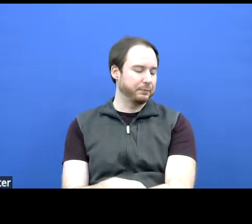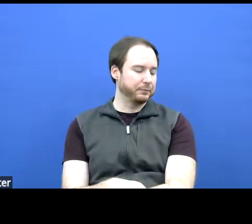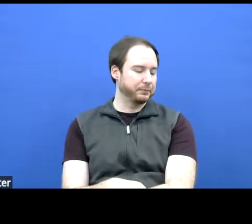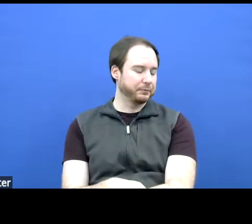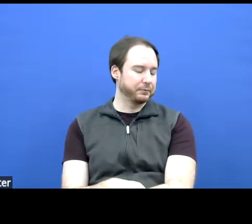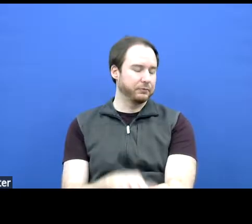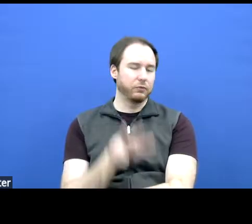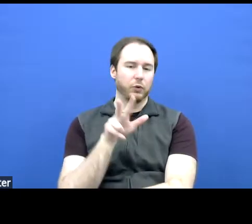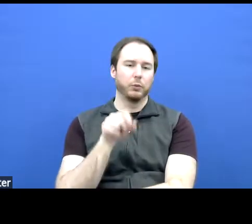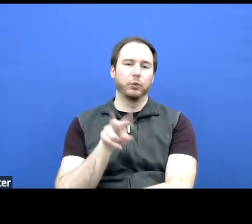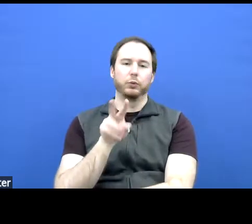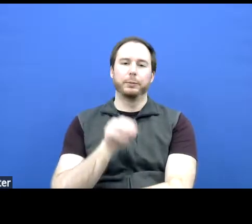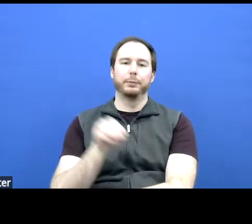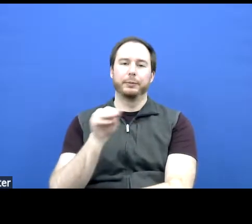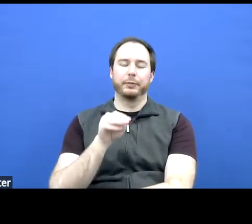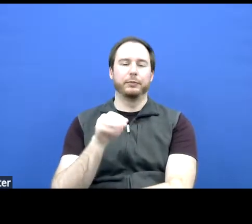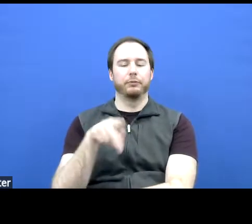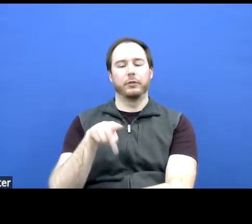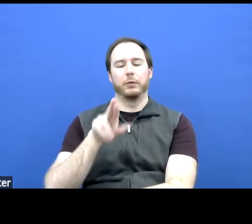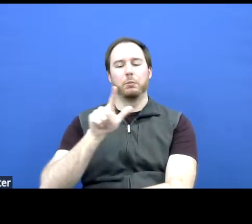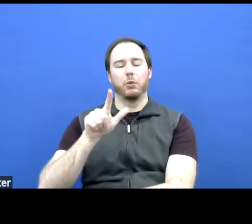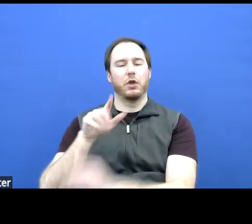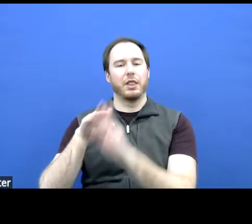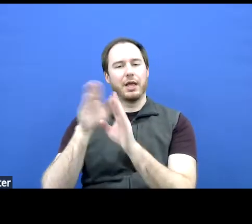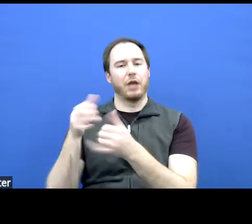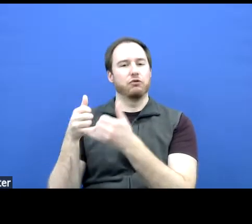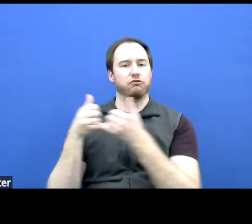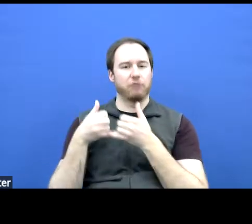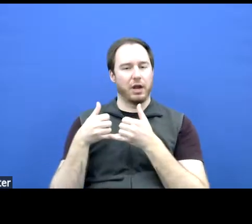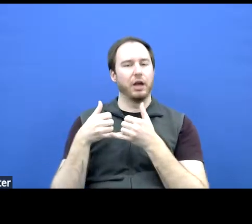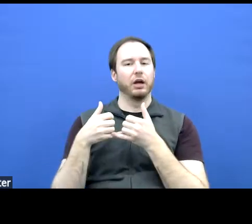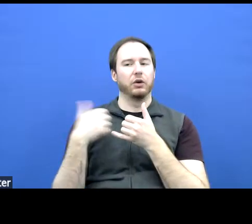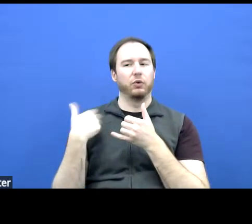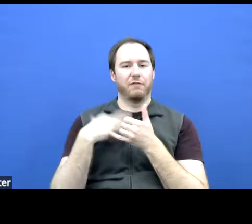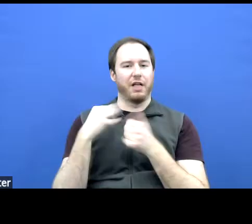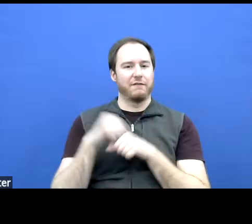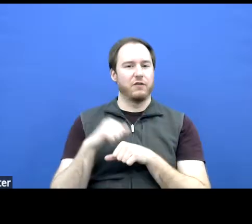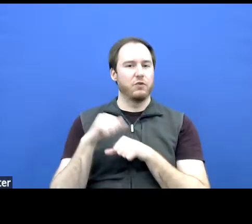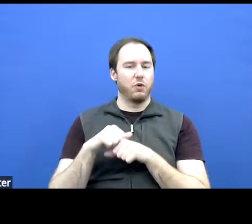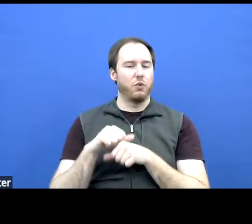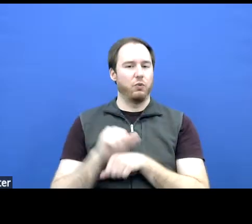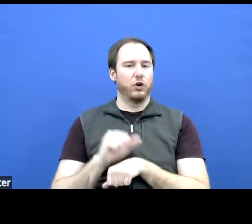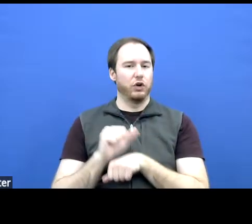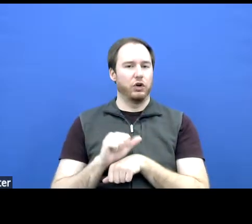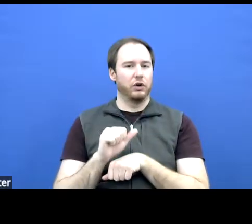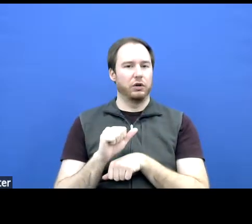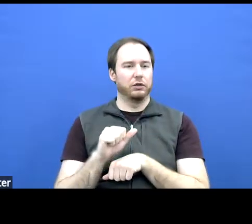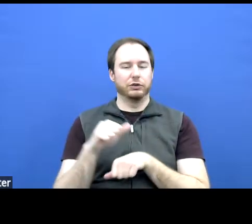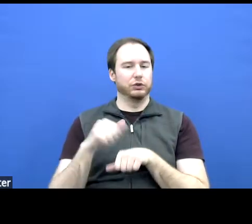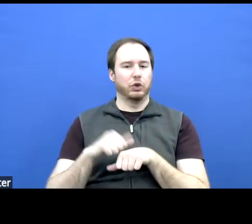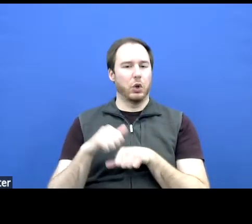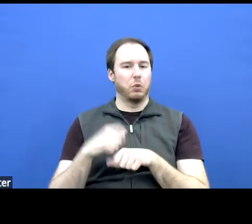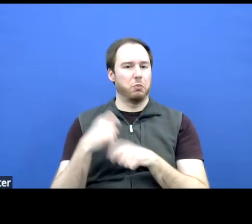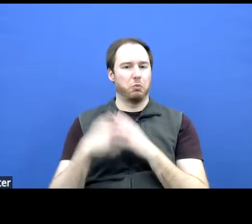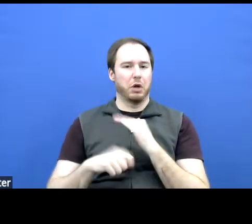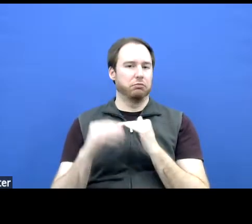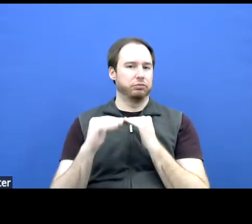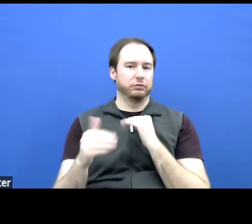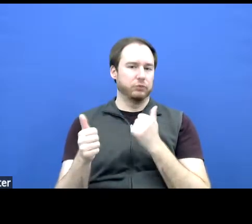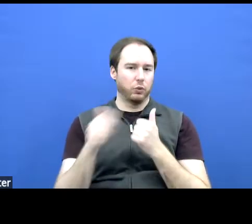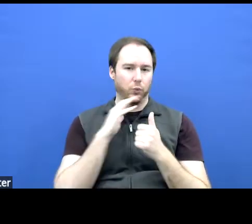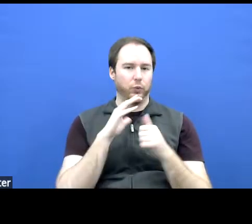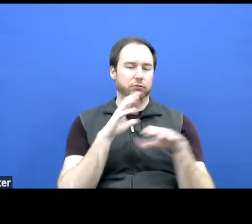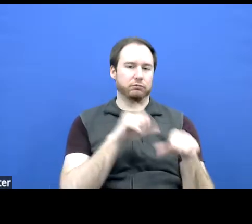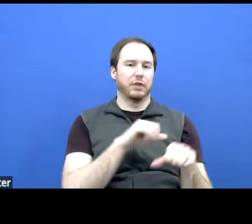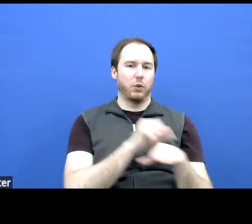of that $3.2 million pro housing grant we got. A lot of the stone work, stone hasn't gone up. So